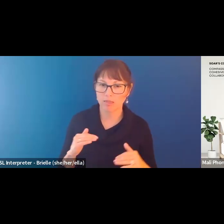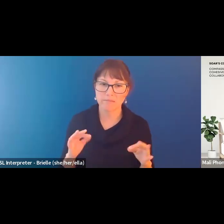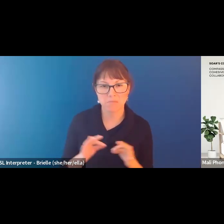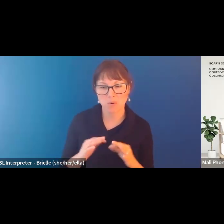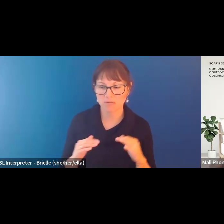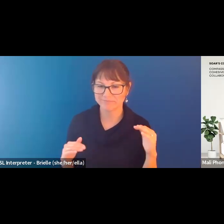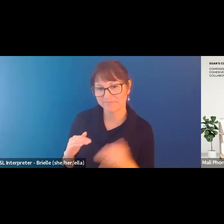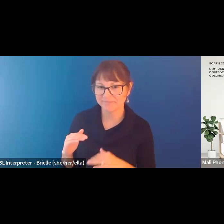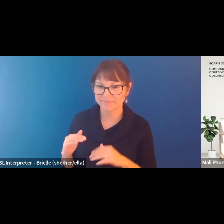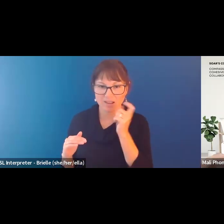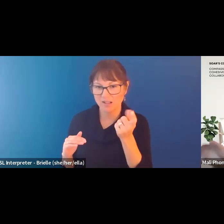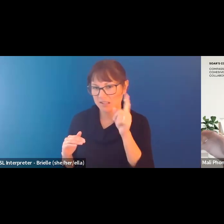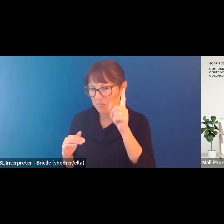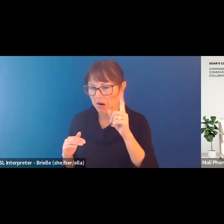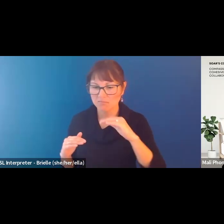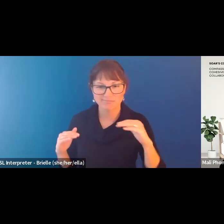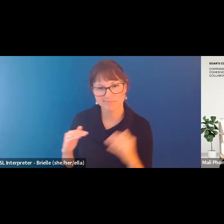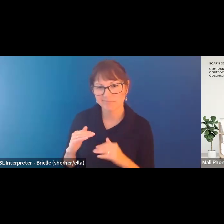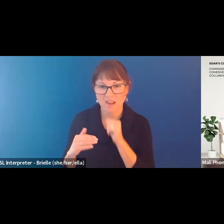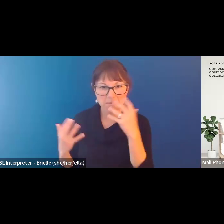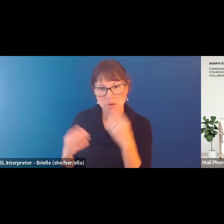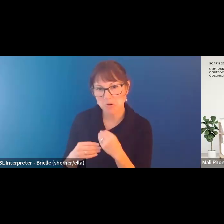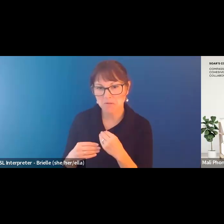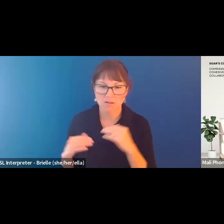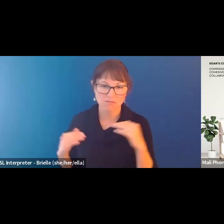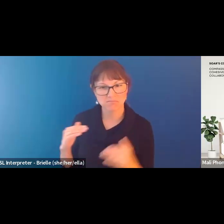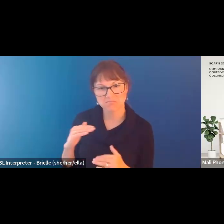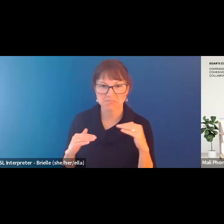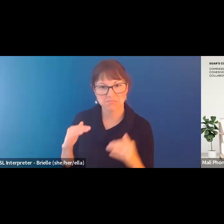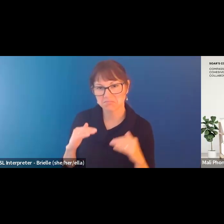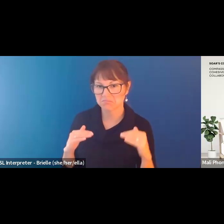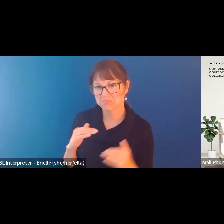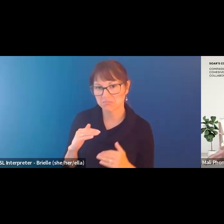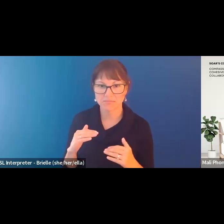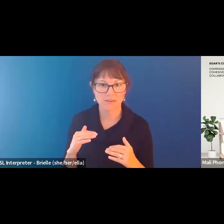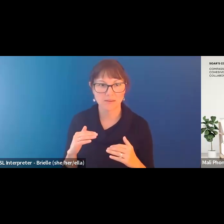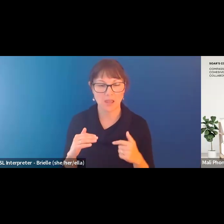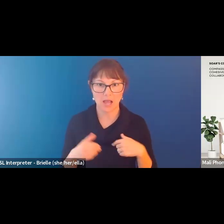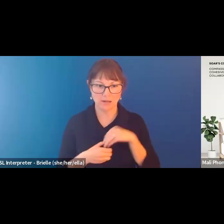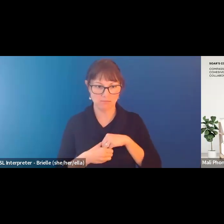smart, less beautiful, less capable, just less than others.